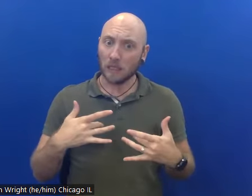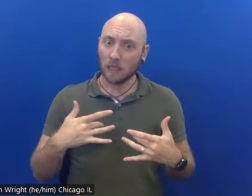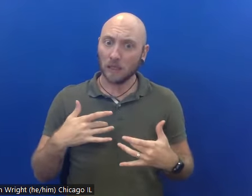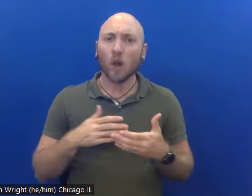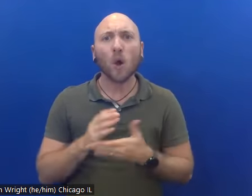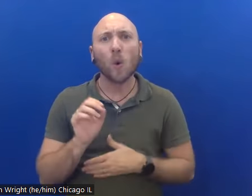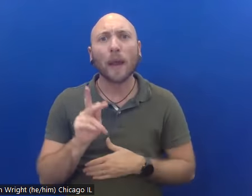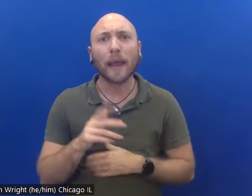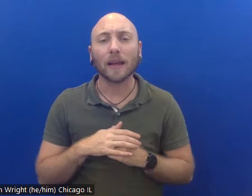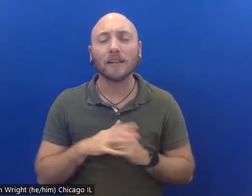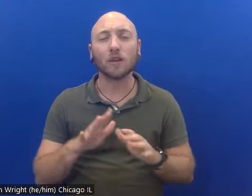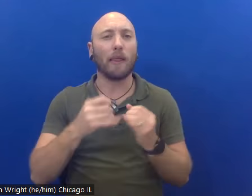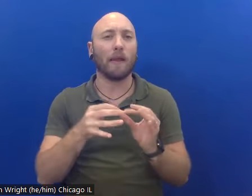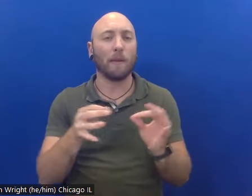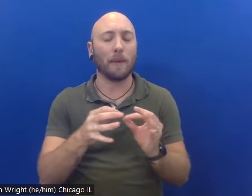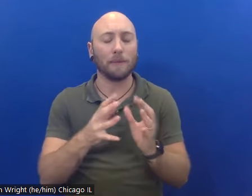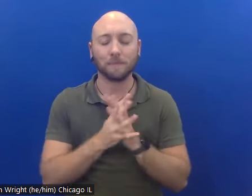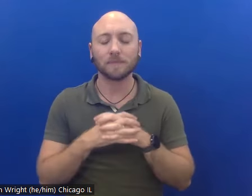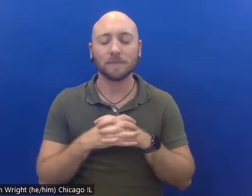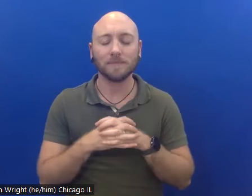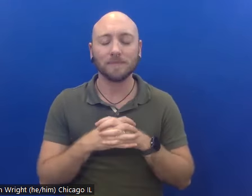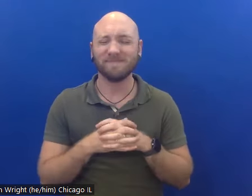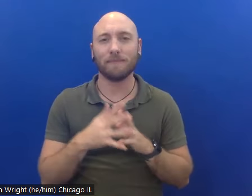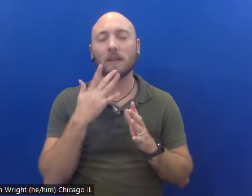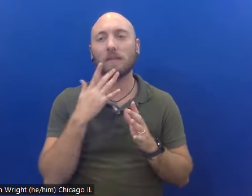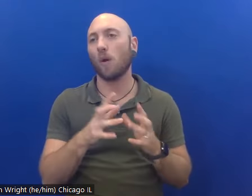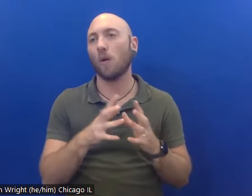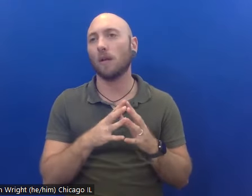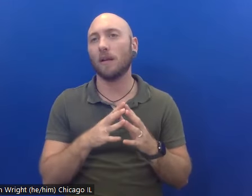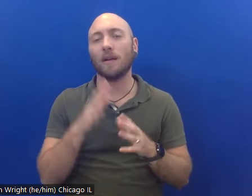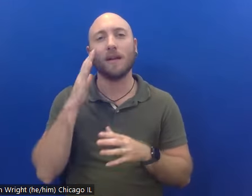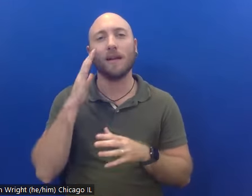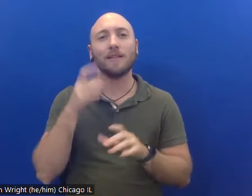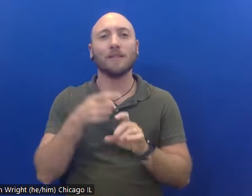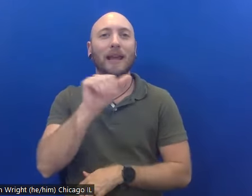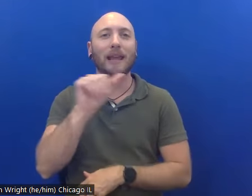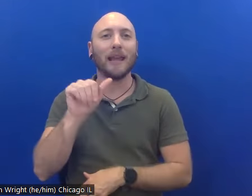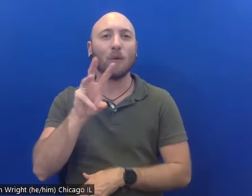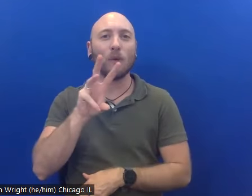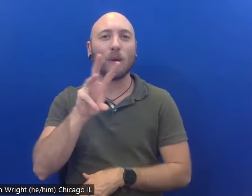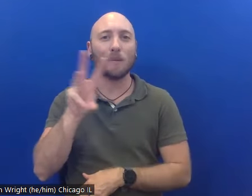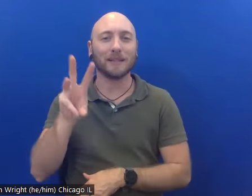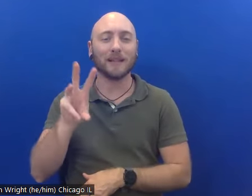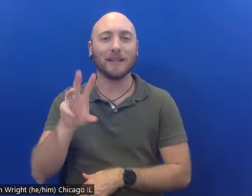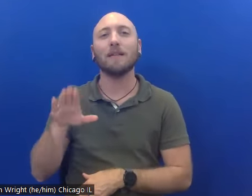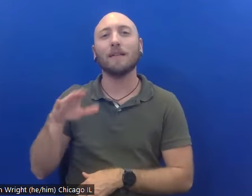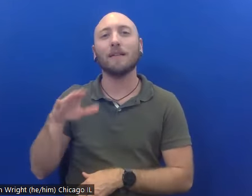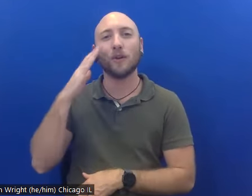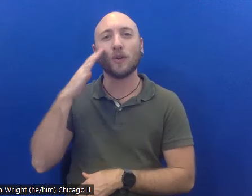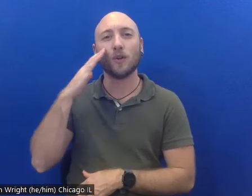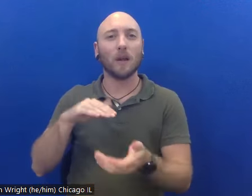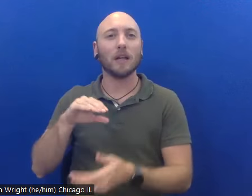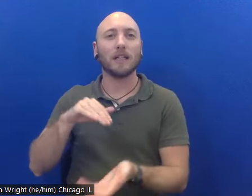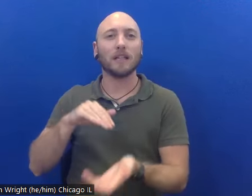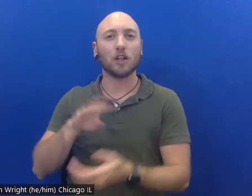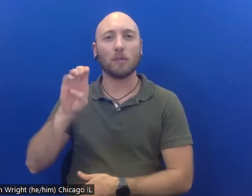I've ever read in the program was it's on the AA.org website, Dr. Bob's farewell speech. And he talks about,